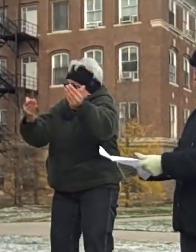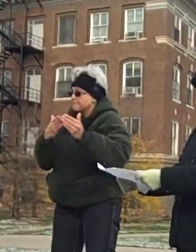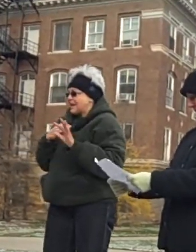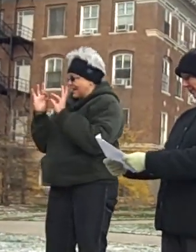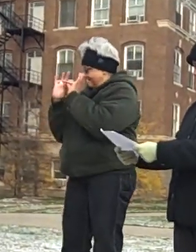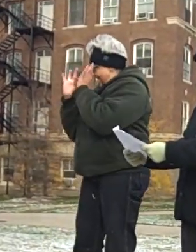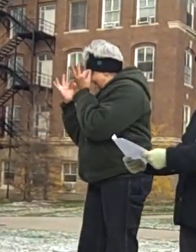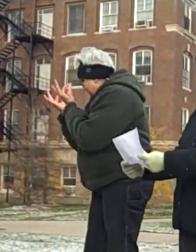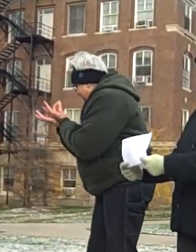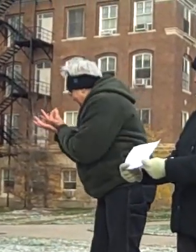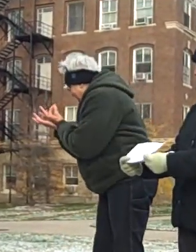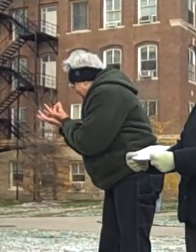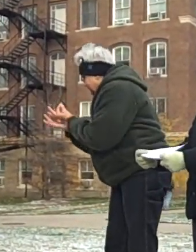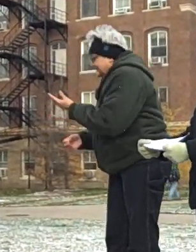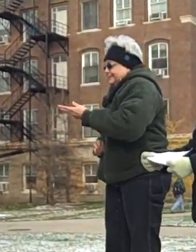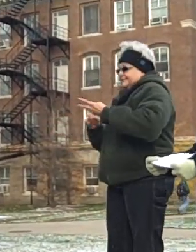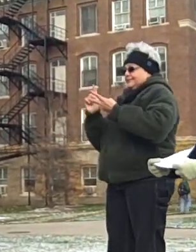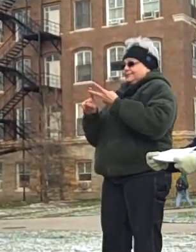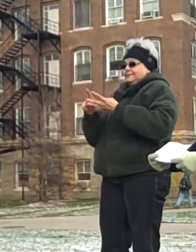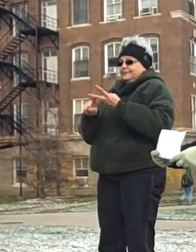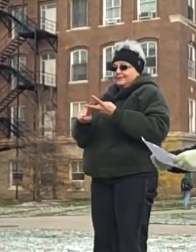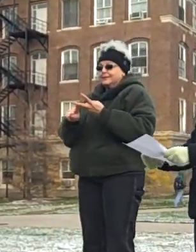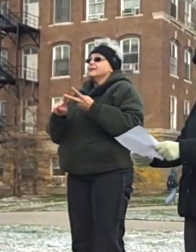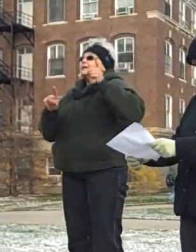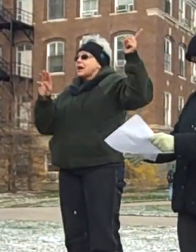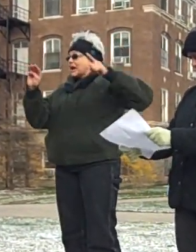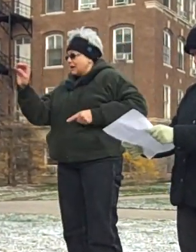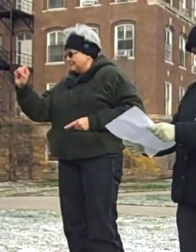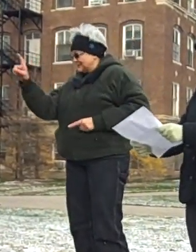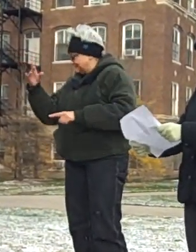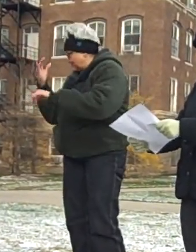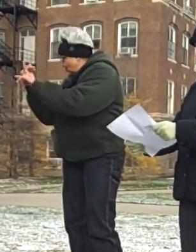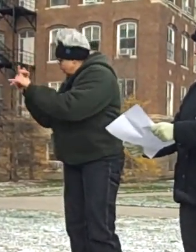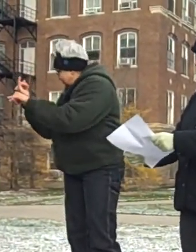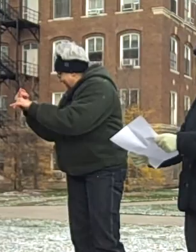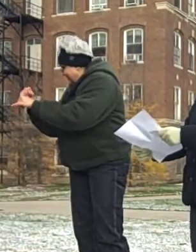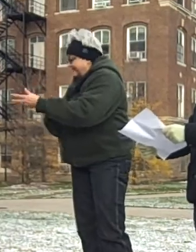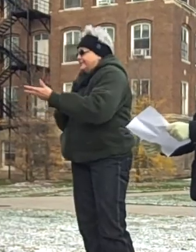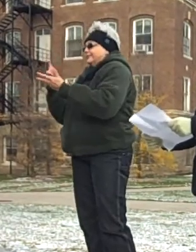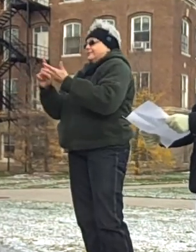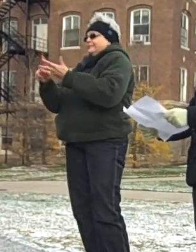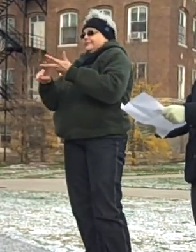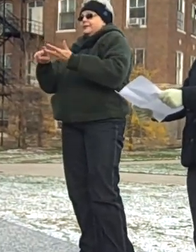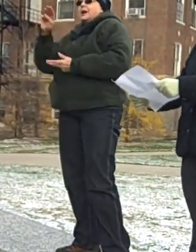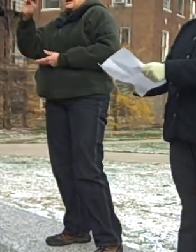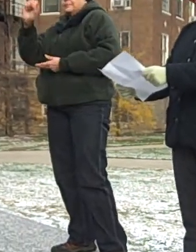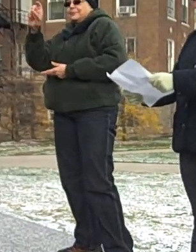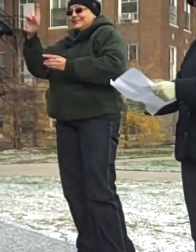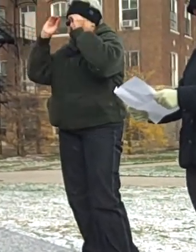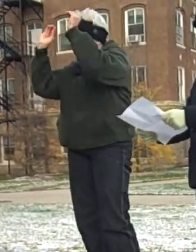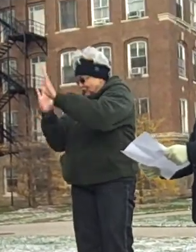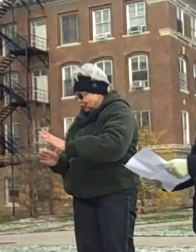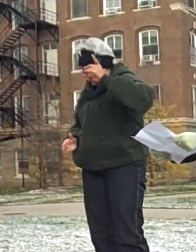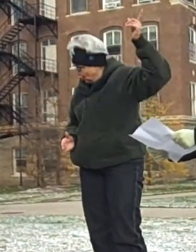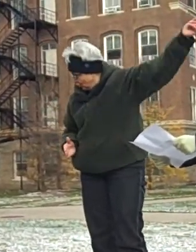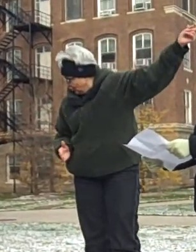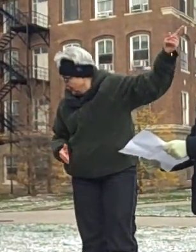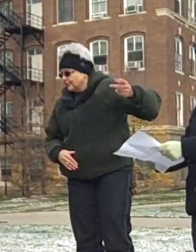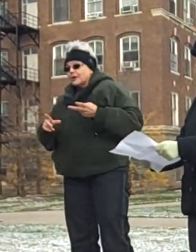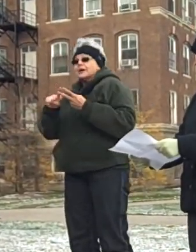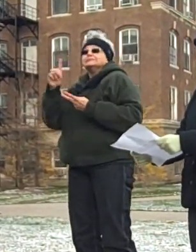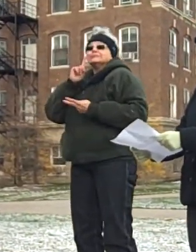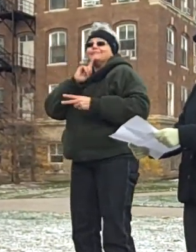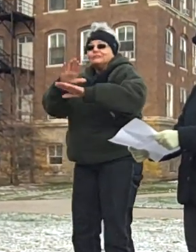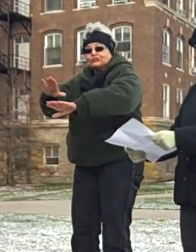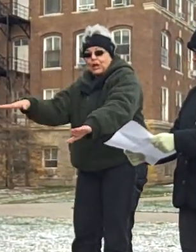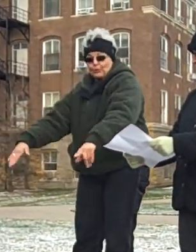And I am very thankful to my family, to the Michigan School for the Deaf, to the teachers